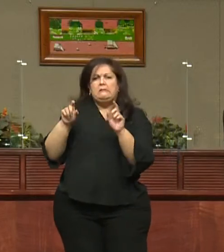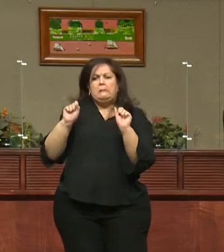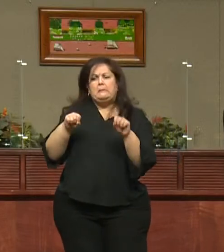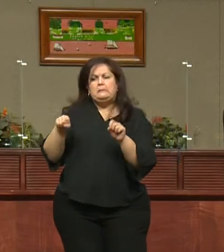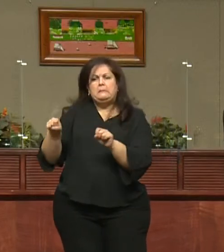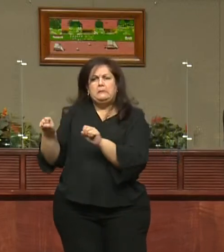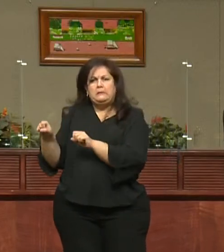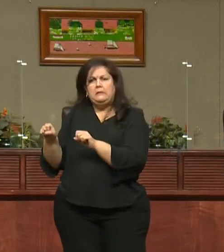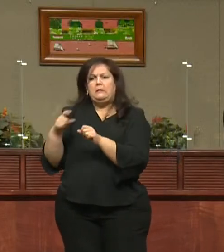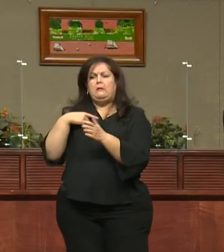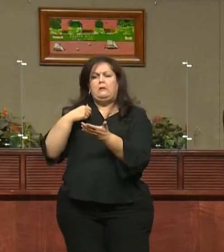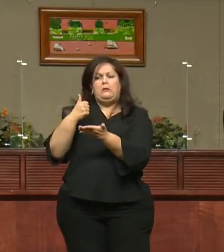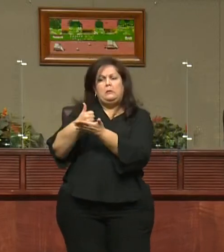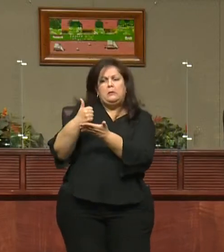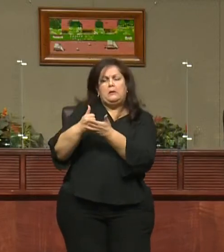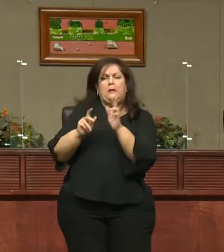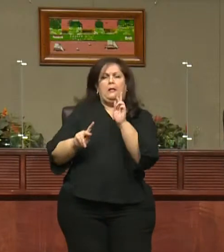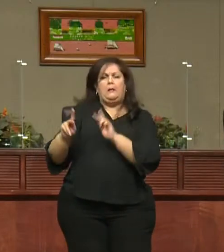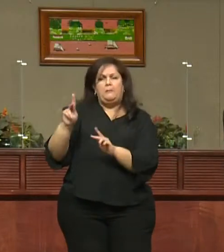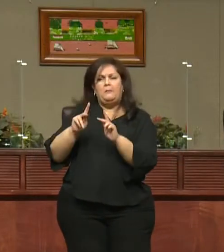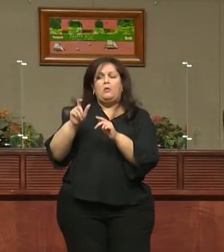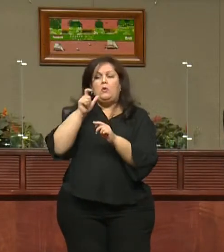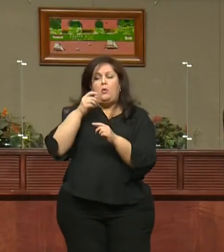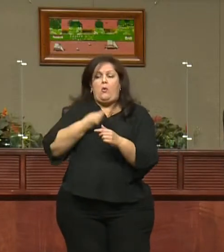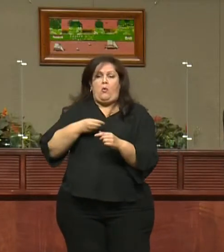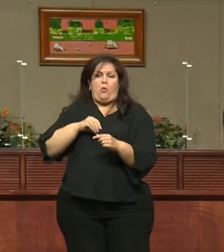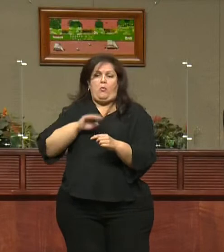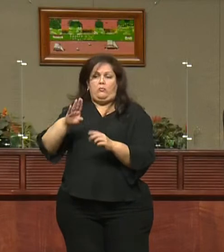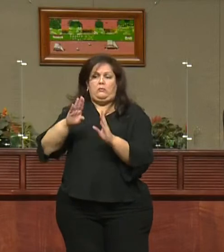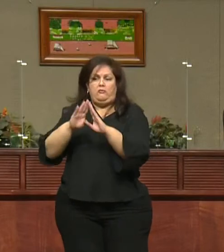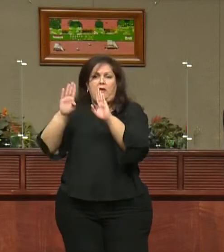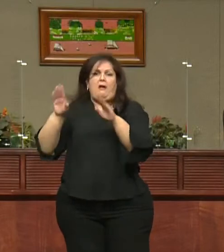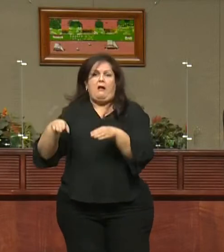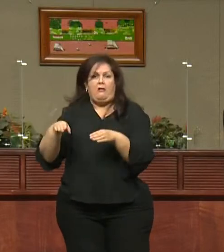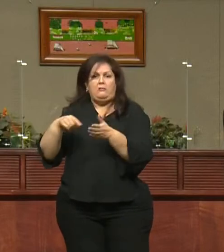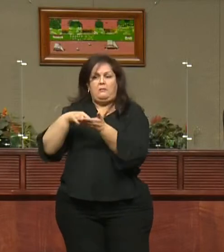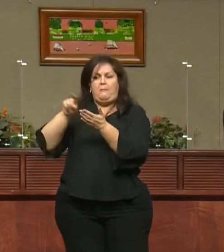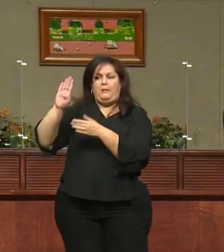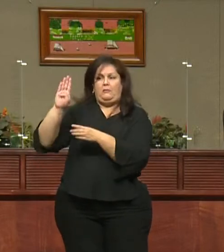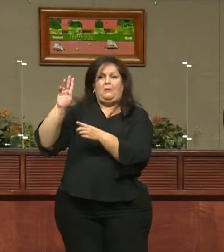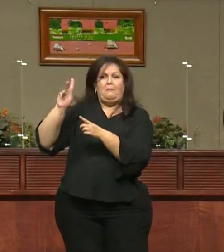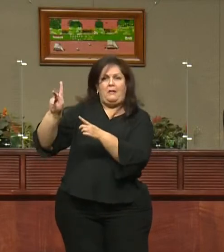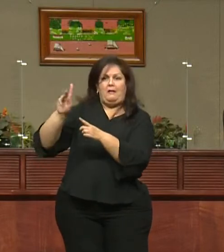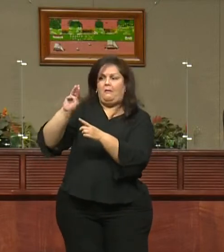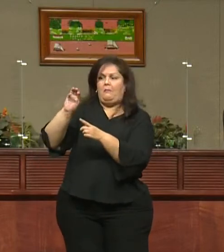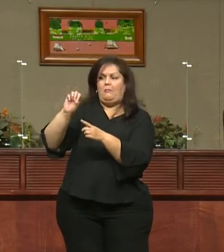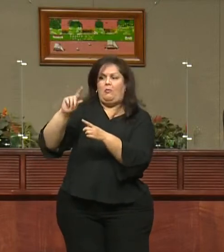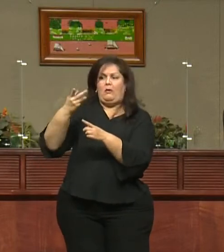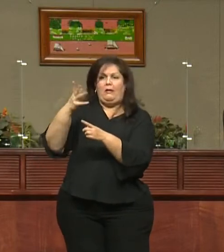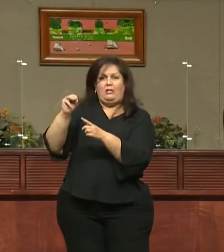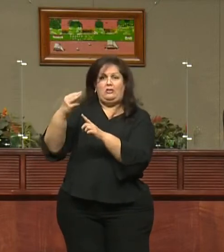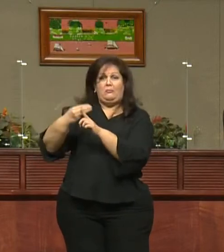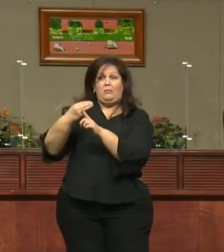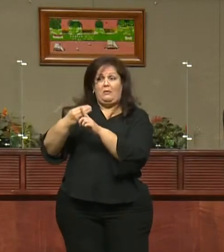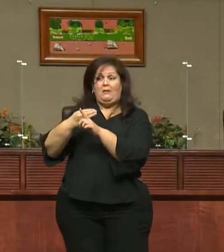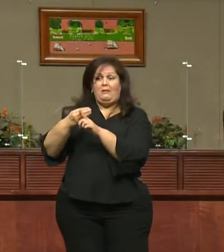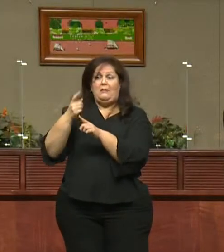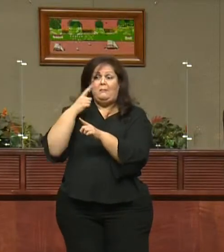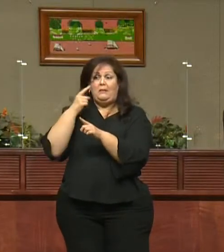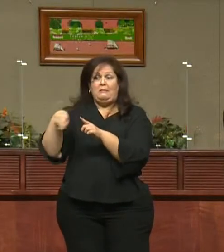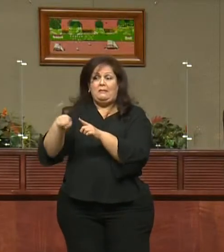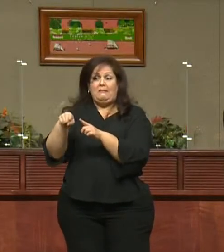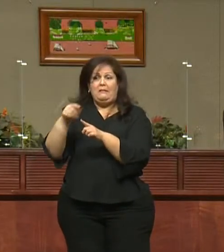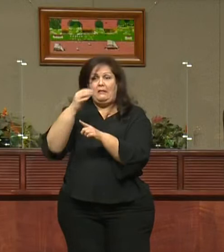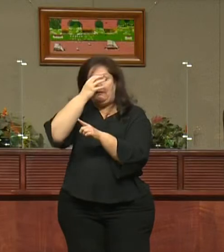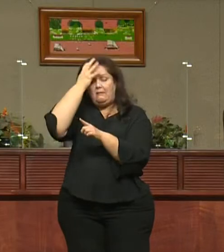also assisting individuals who have mortgages, who are owners, because they too, if they cannot stay in